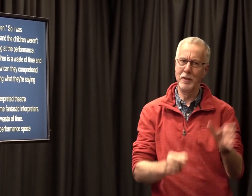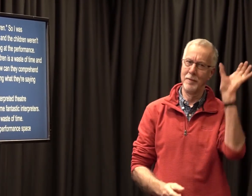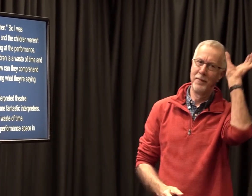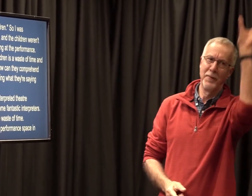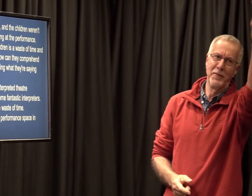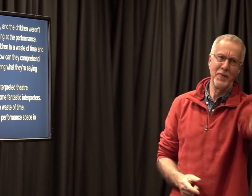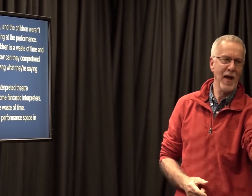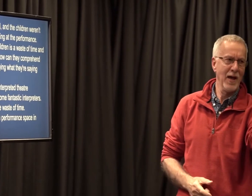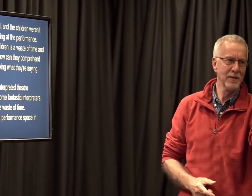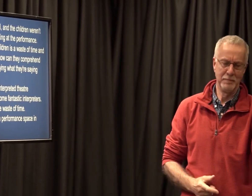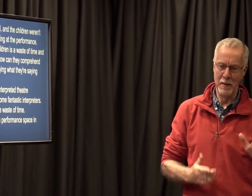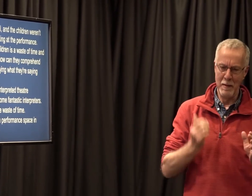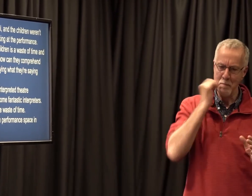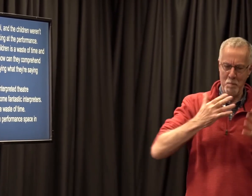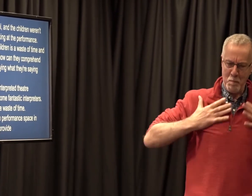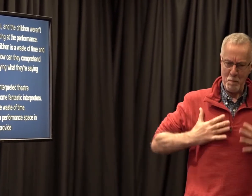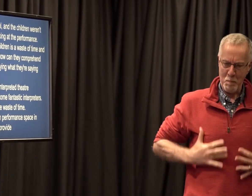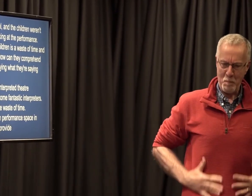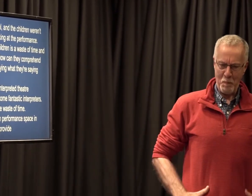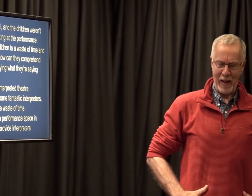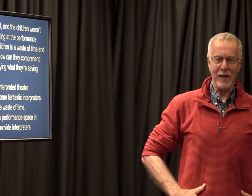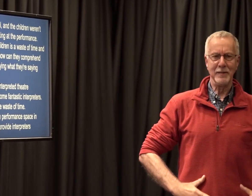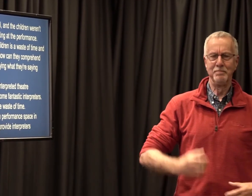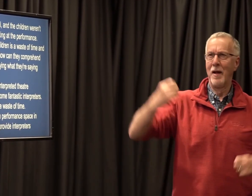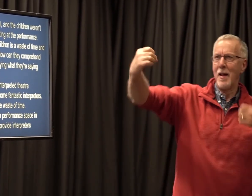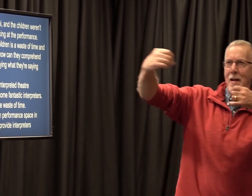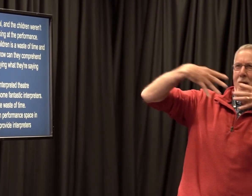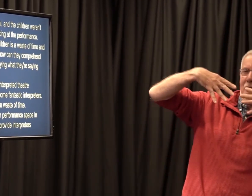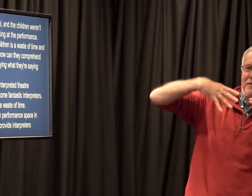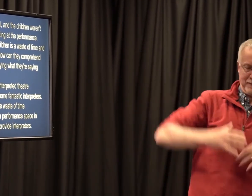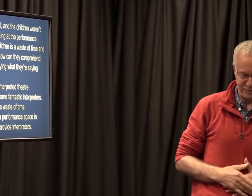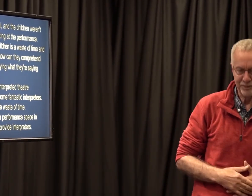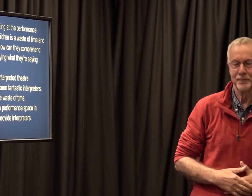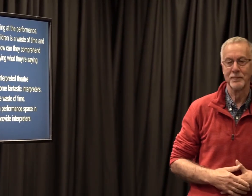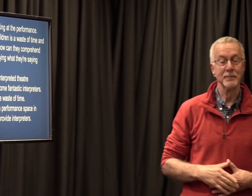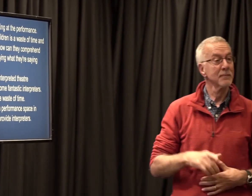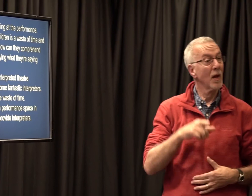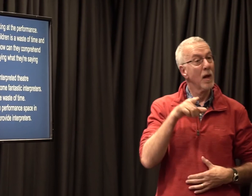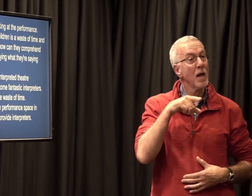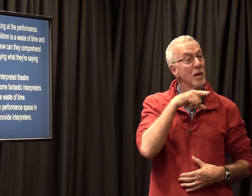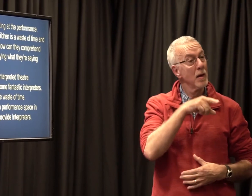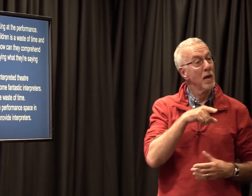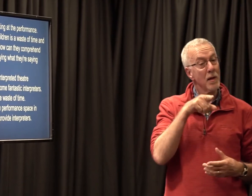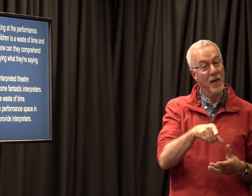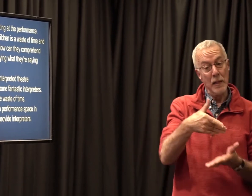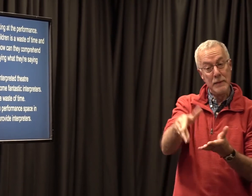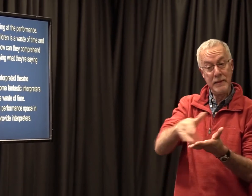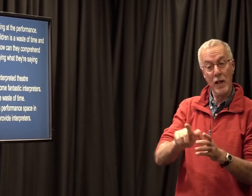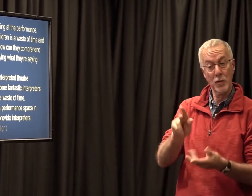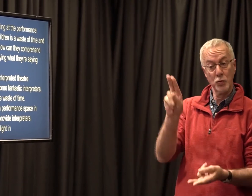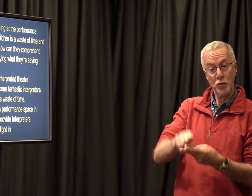they always provide interpreters dressed in black, in the spotlight, in the